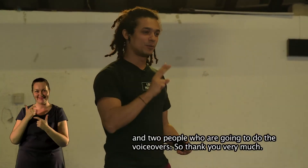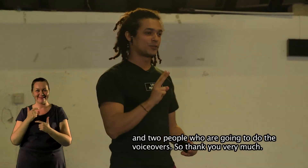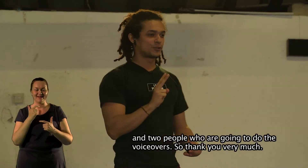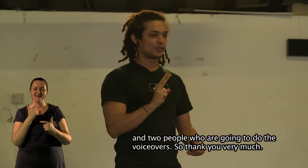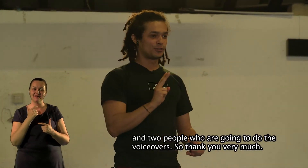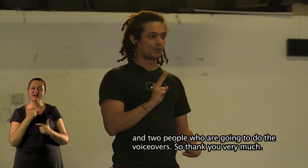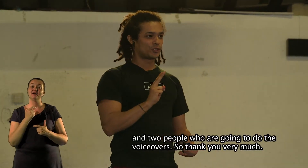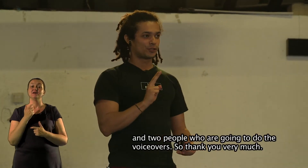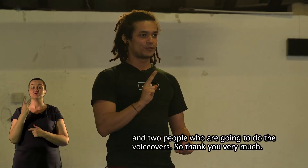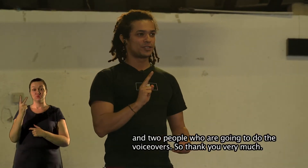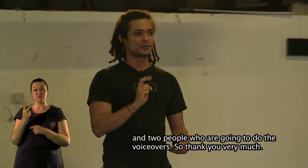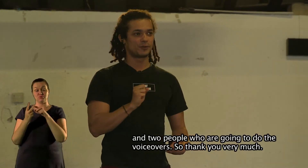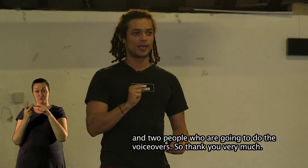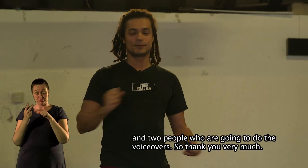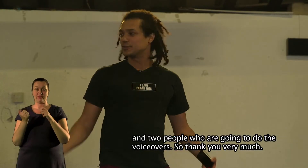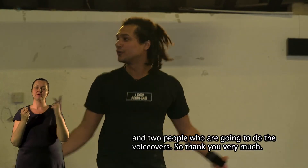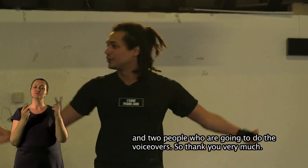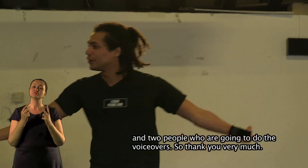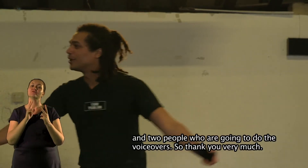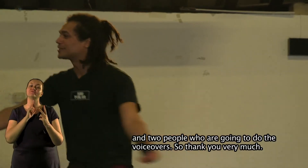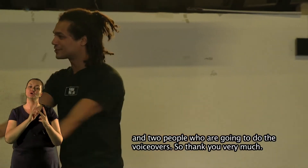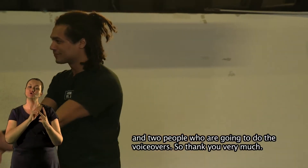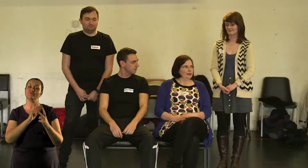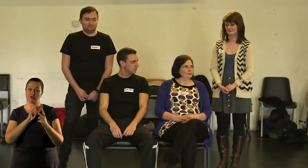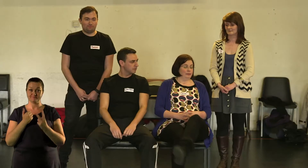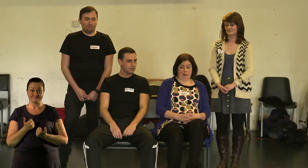And 2 people who's going to do the voiceovers, right? So thank you very